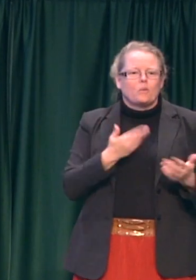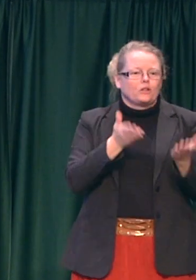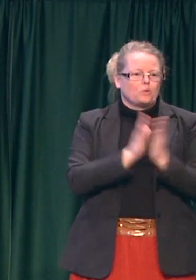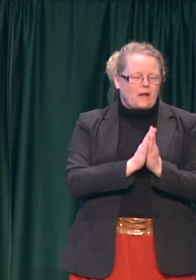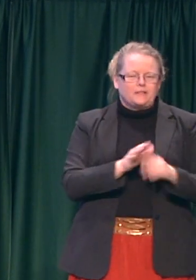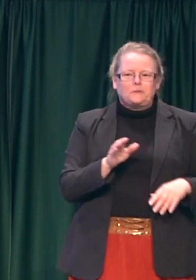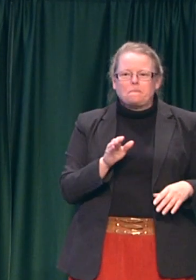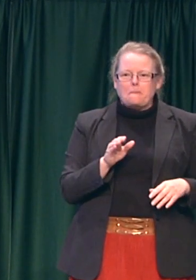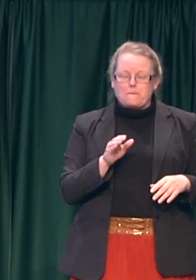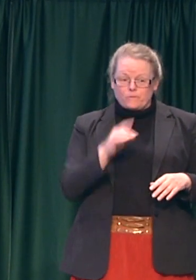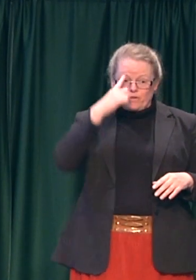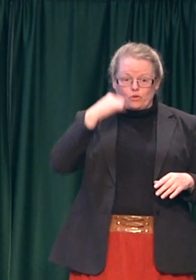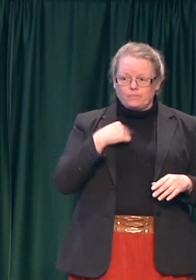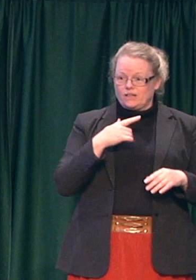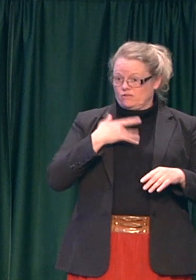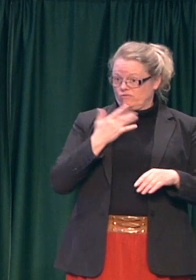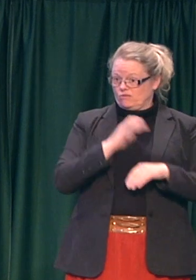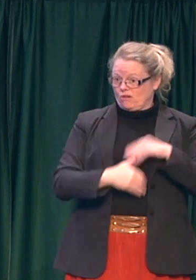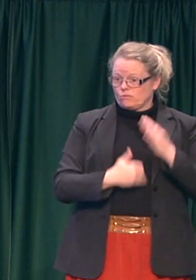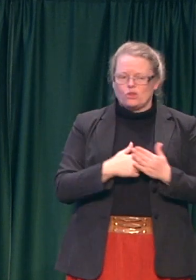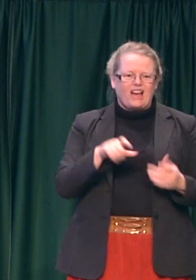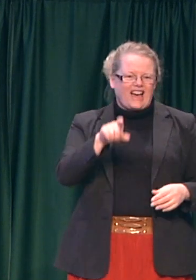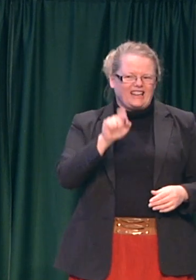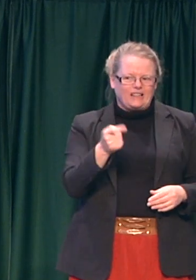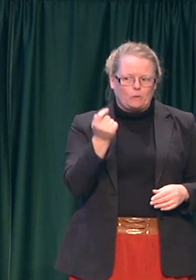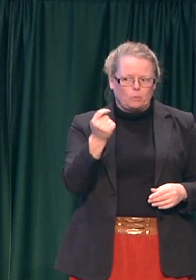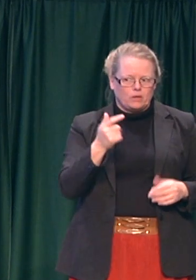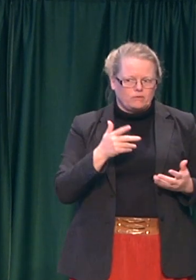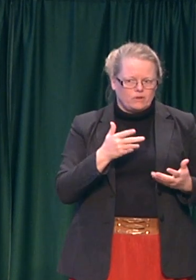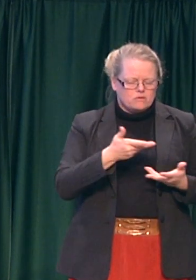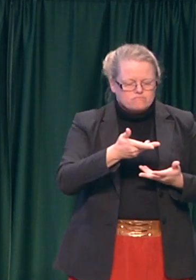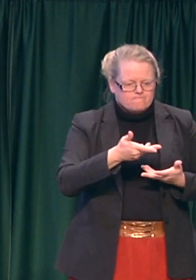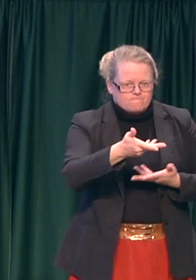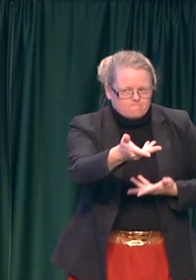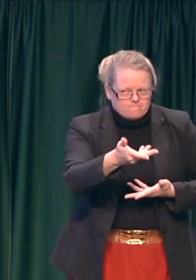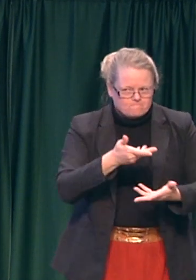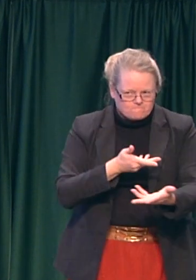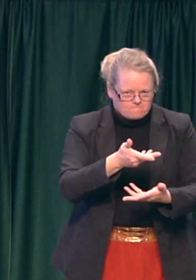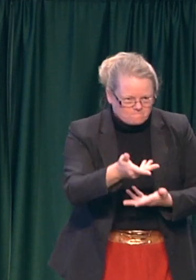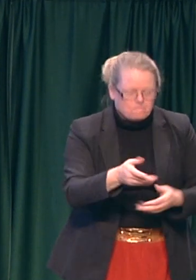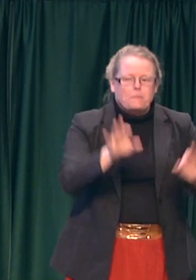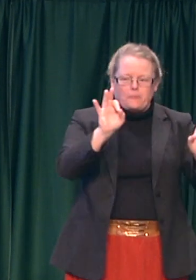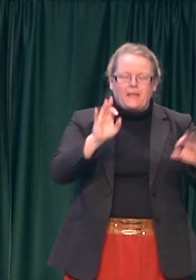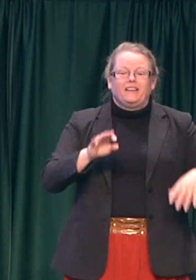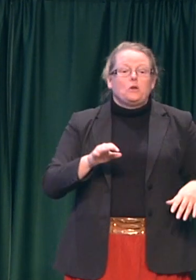as a presenter, I would like to ask, for me to feel comfortable, I need a little more interaction,